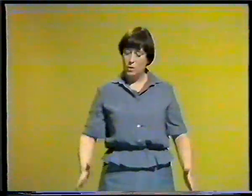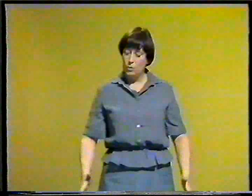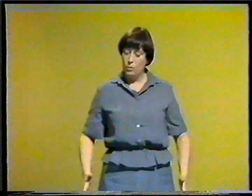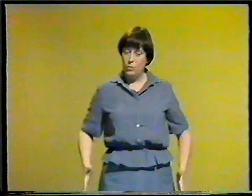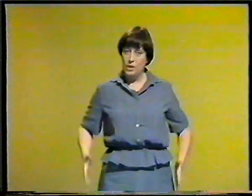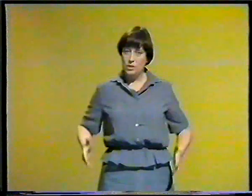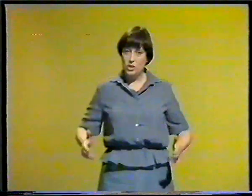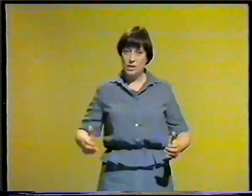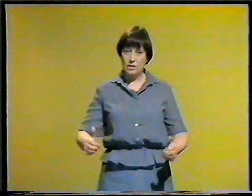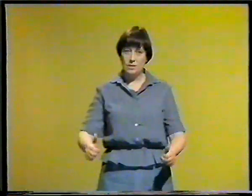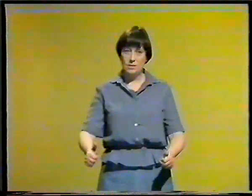Wheelchair.